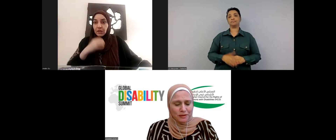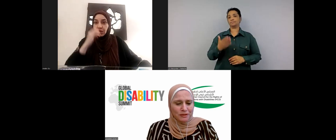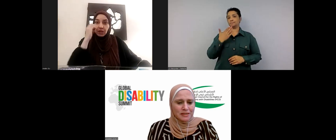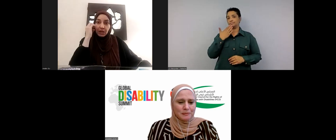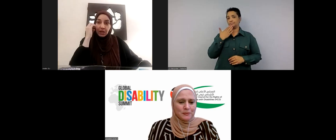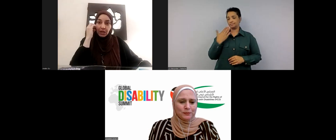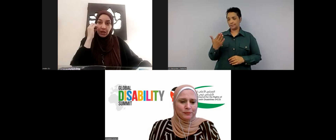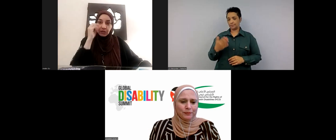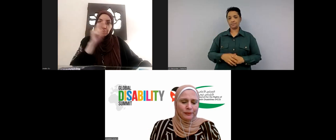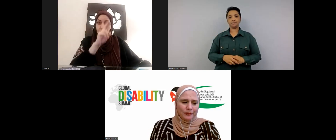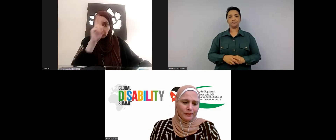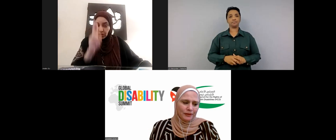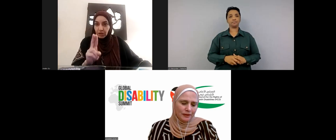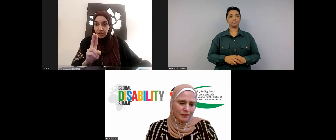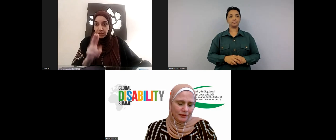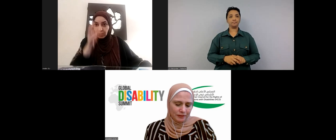the program, please.